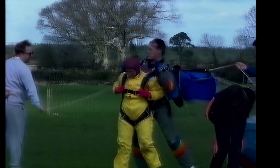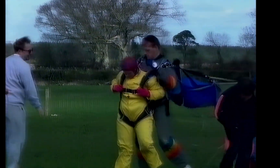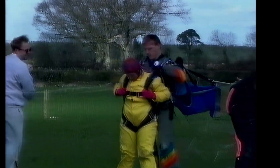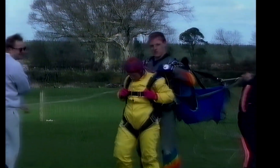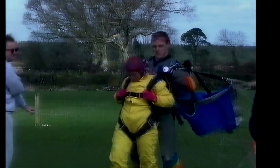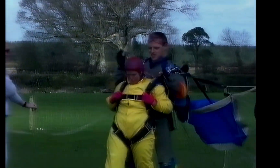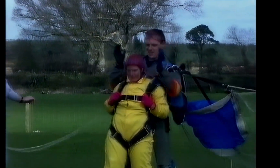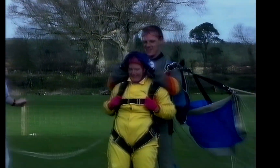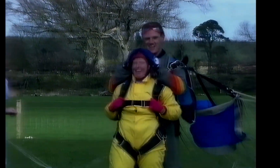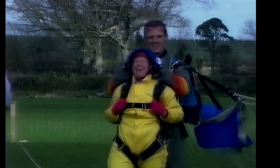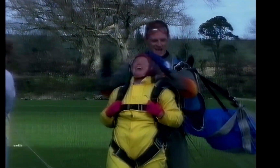and the winds might